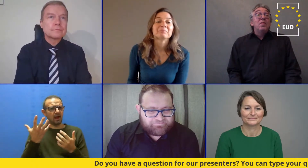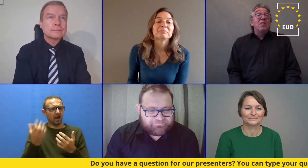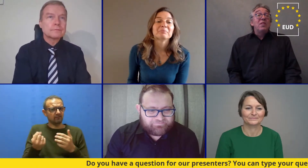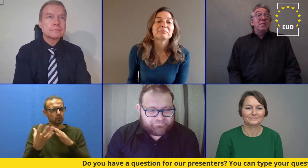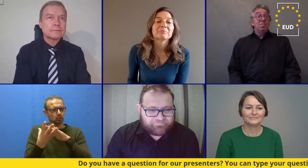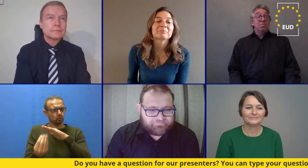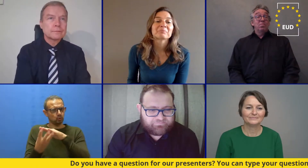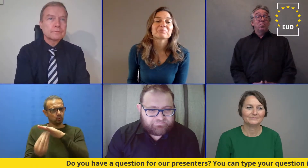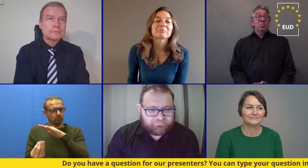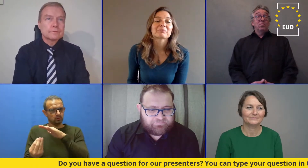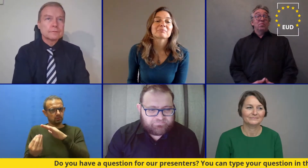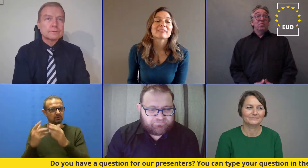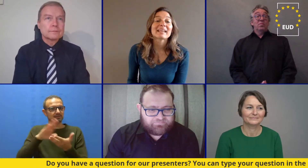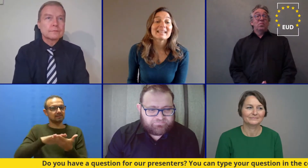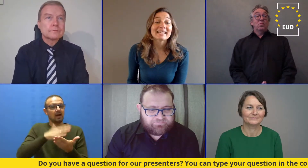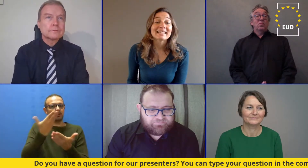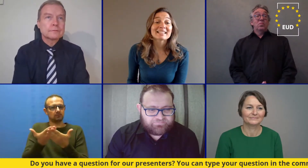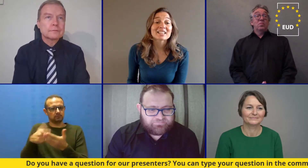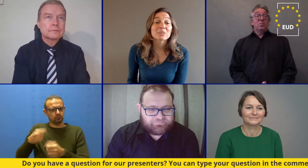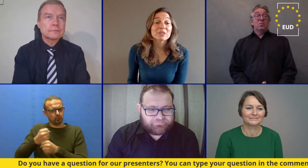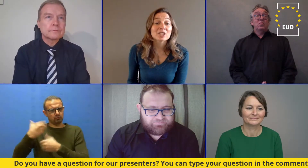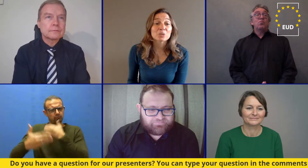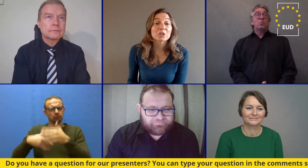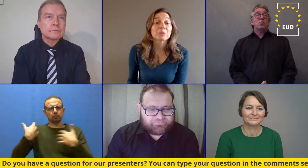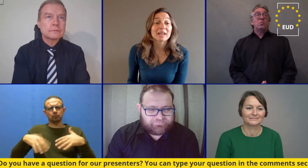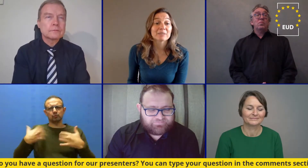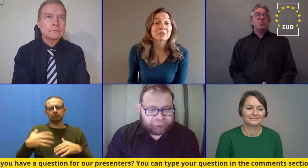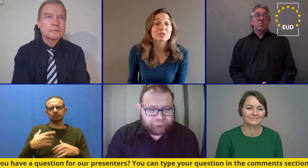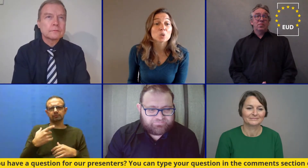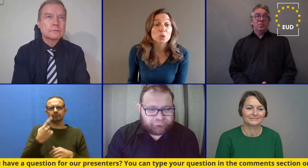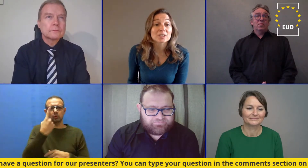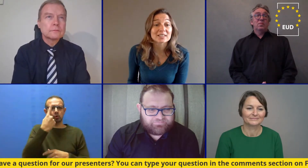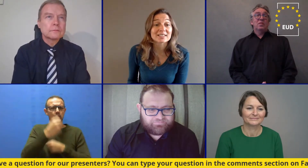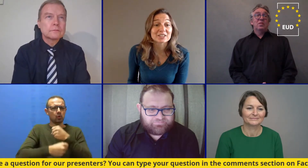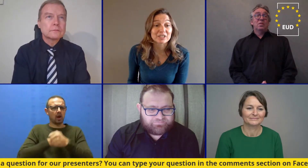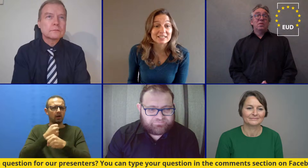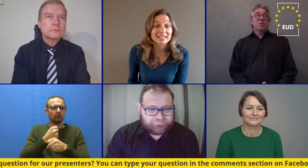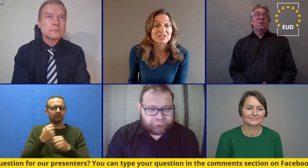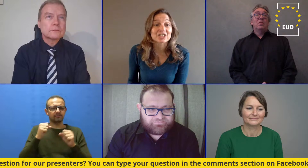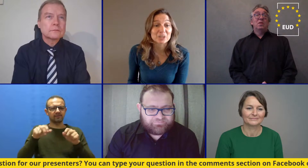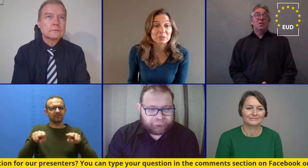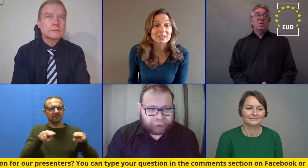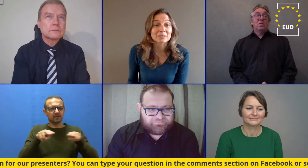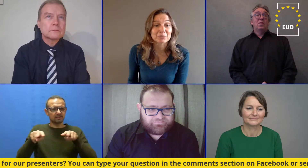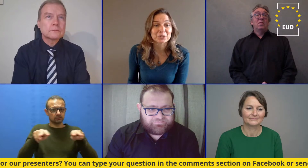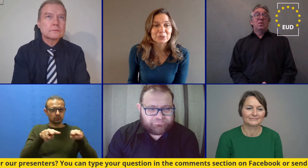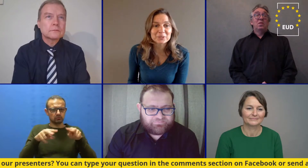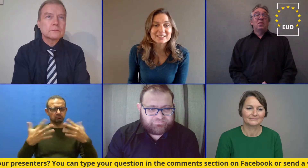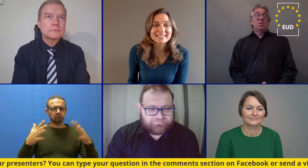David? Yes, within our work, we have pre-recorded translations that we produce.